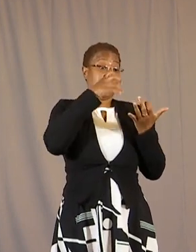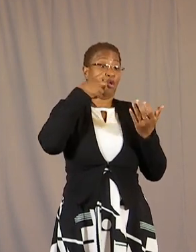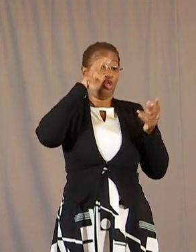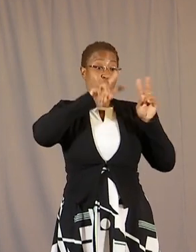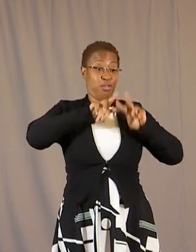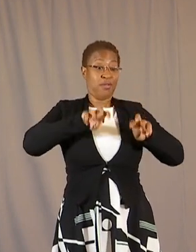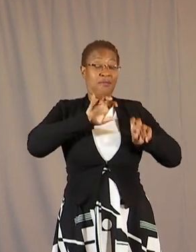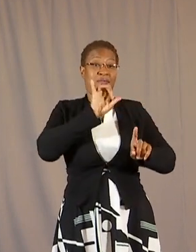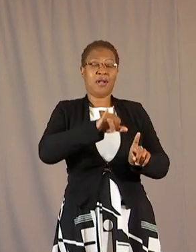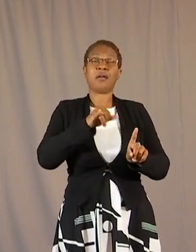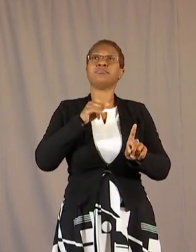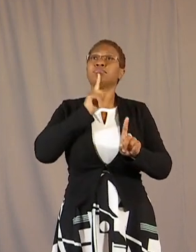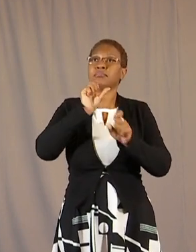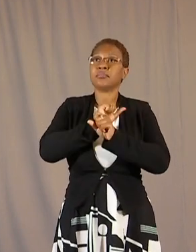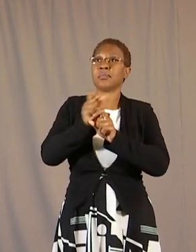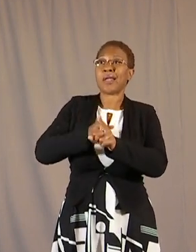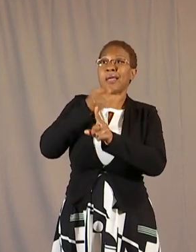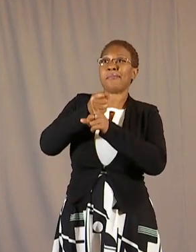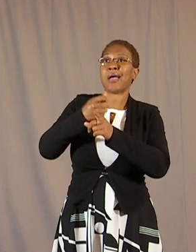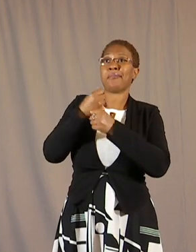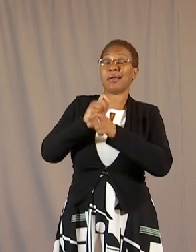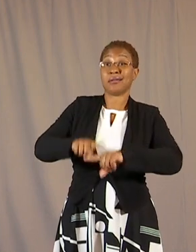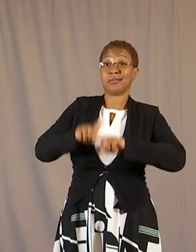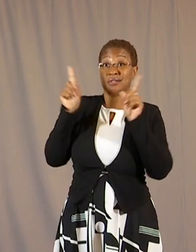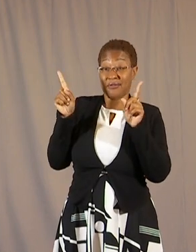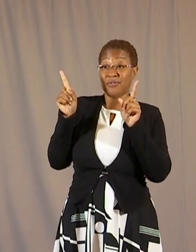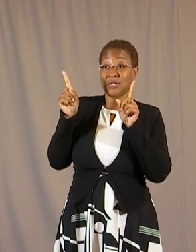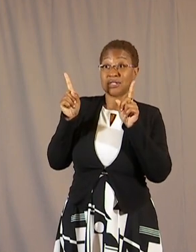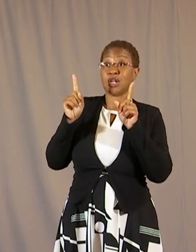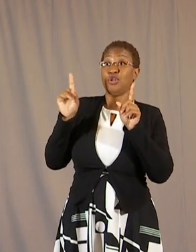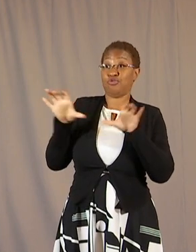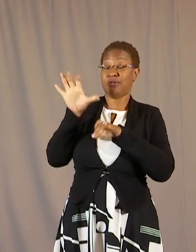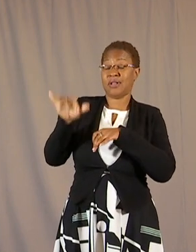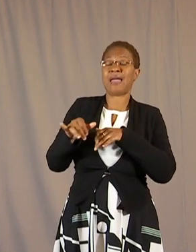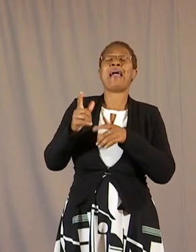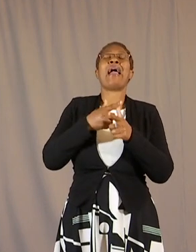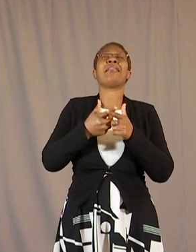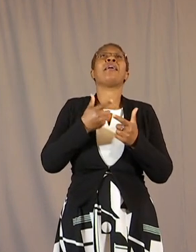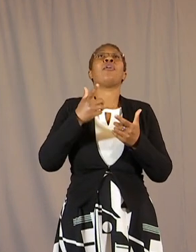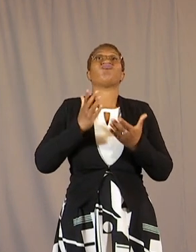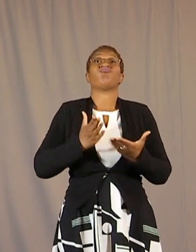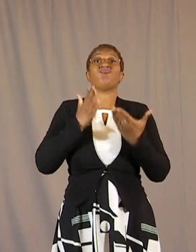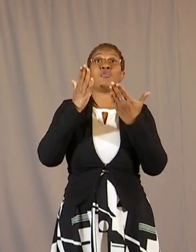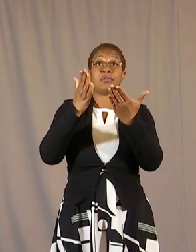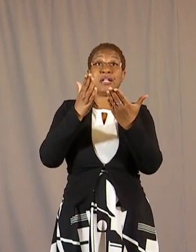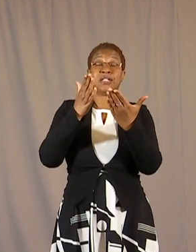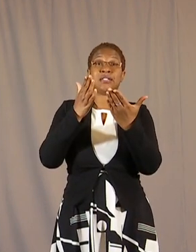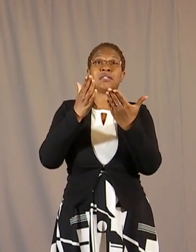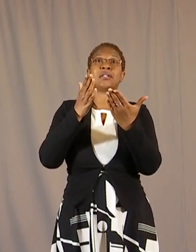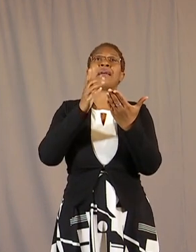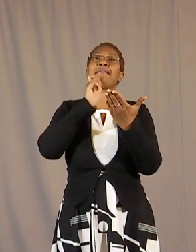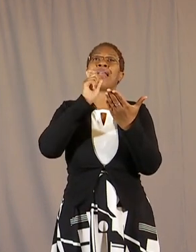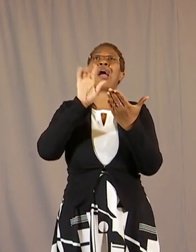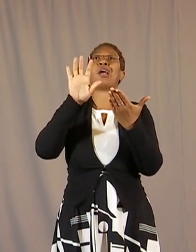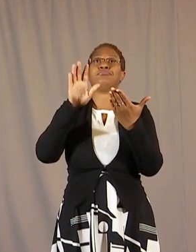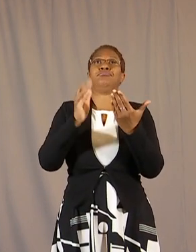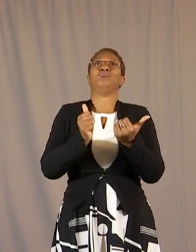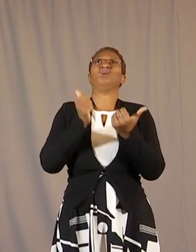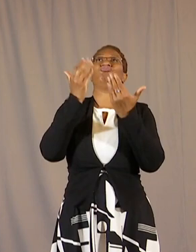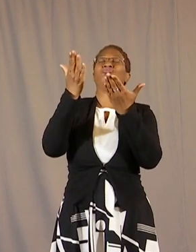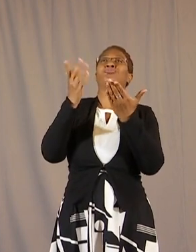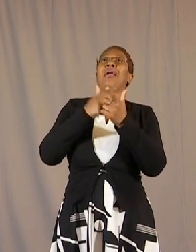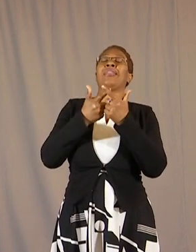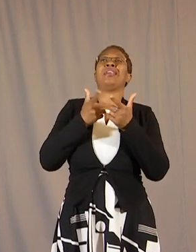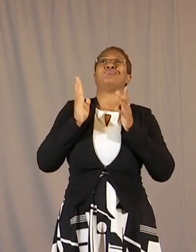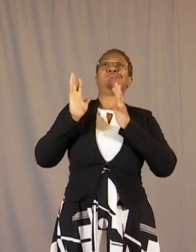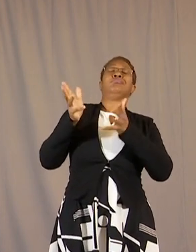opportunity to succinctly identify recommendations, and those recommendations didn't just fall onto the floor. They didn't